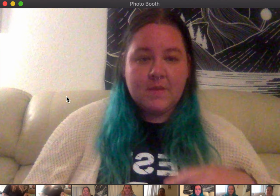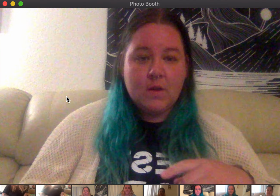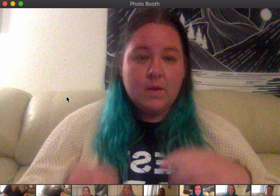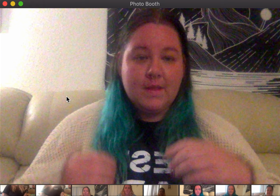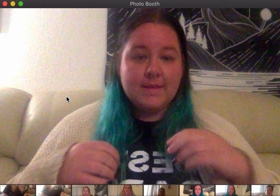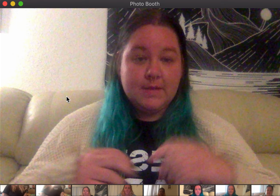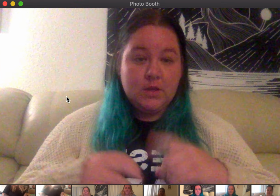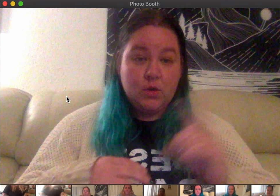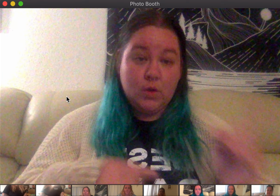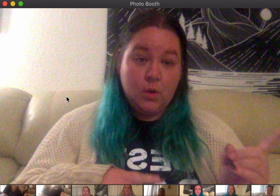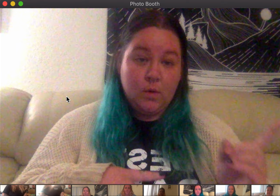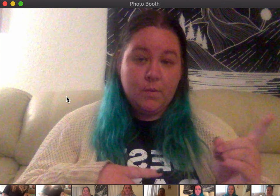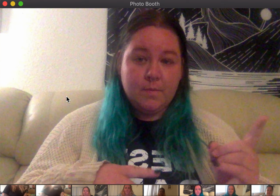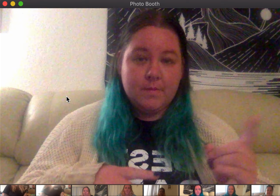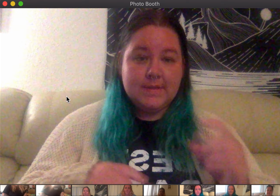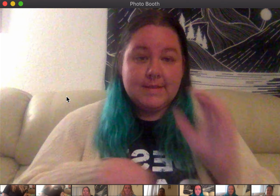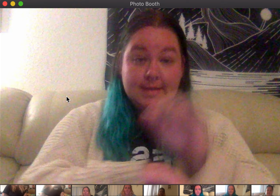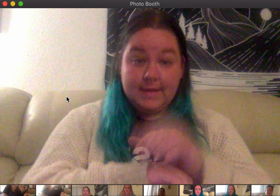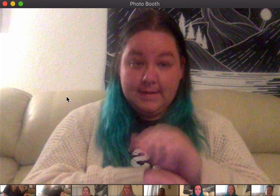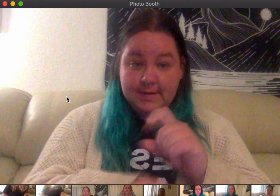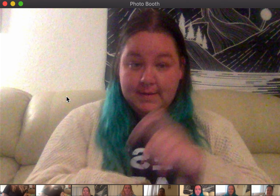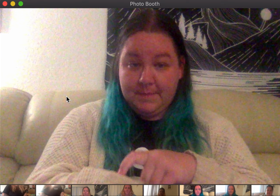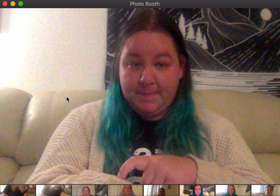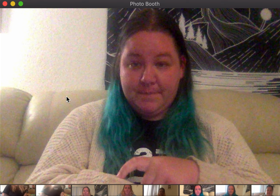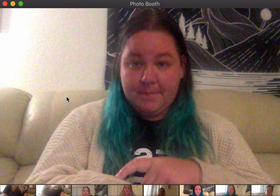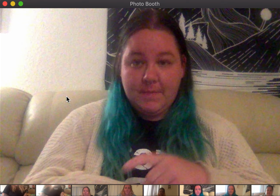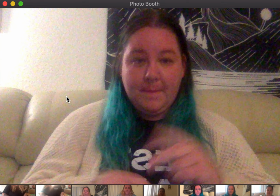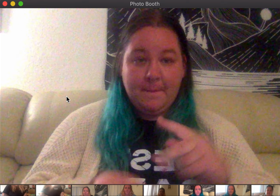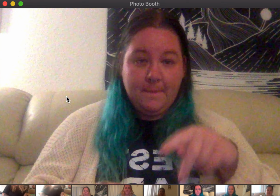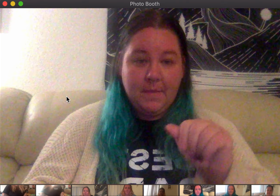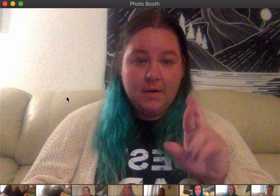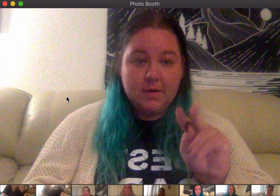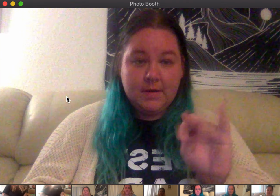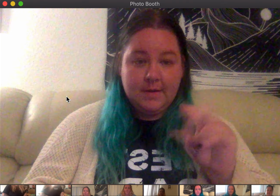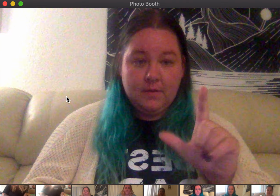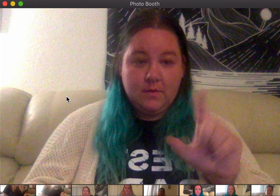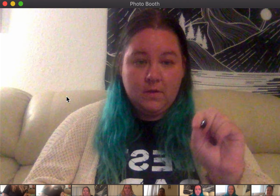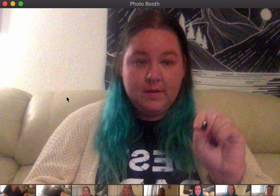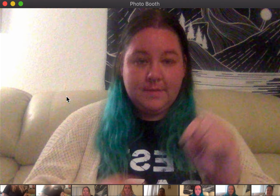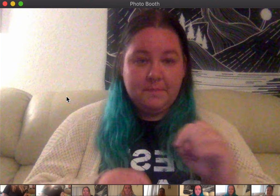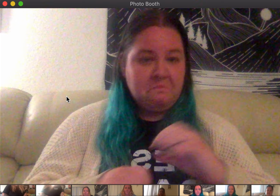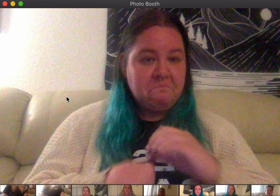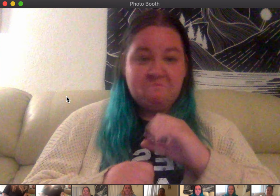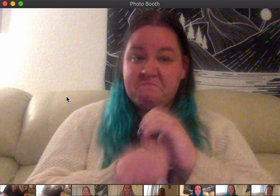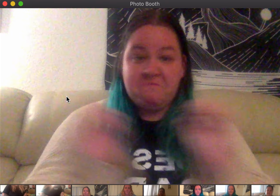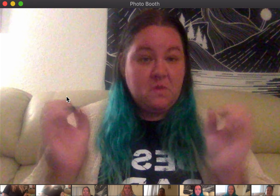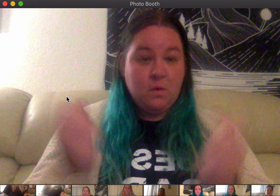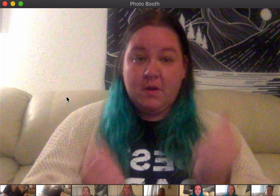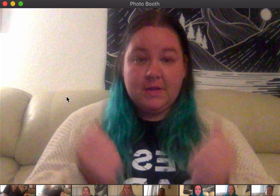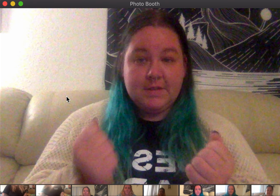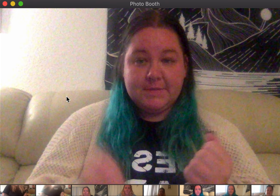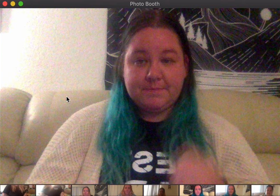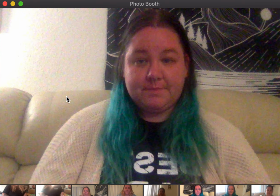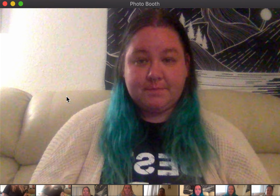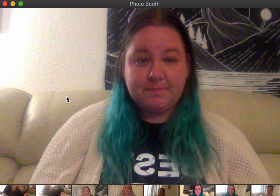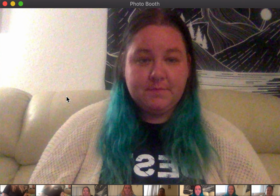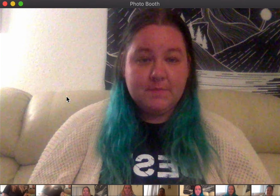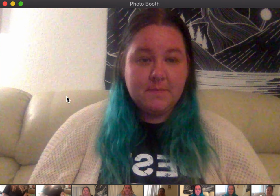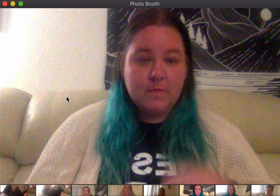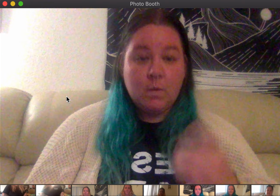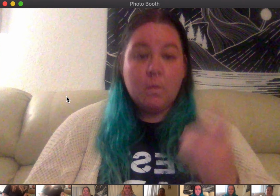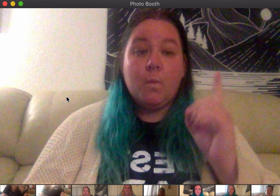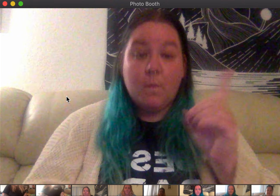parking lot would be empty. And so one night we were walking back to the car, and he looks at us and he says,